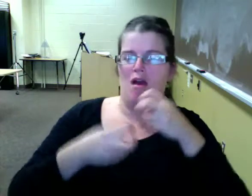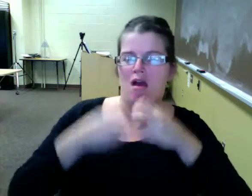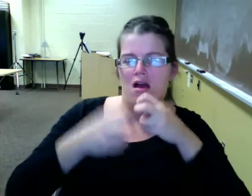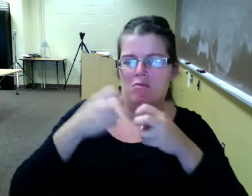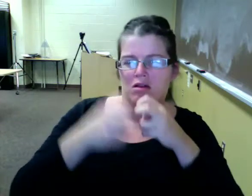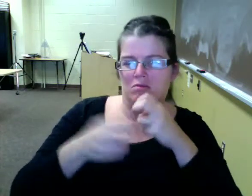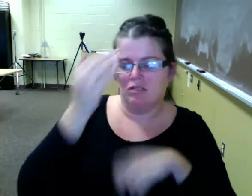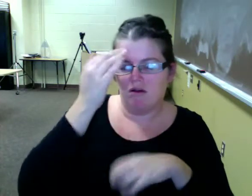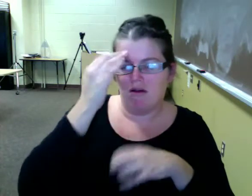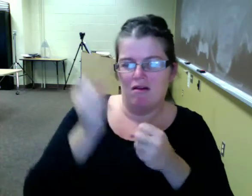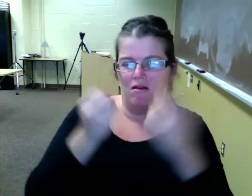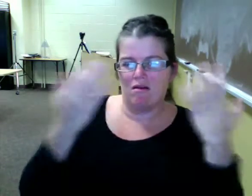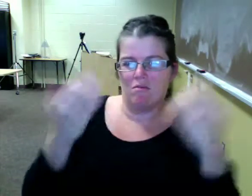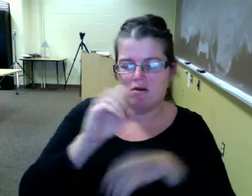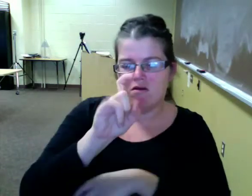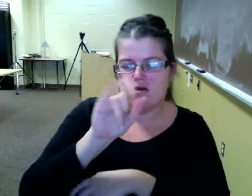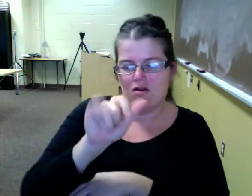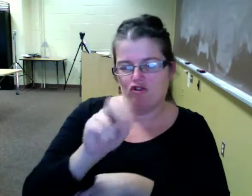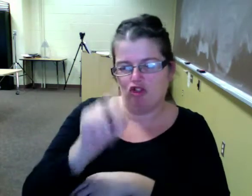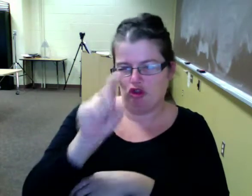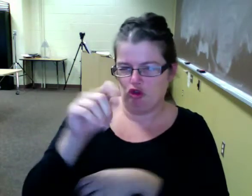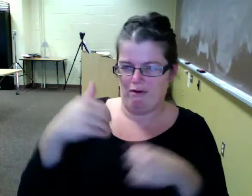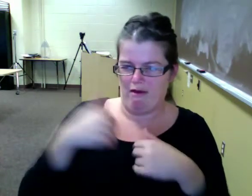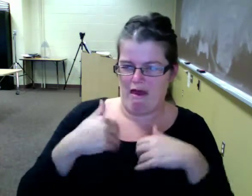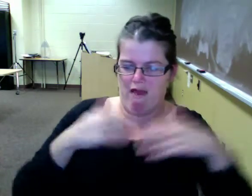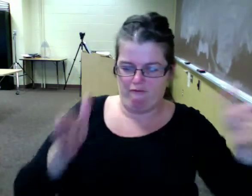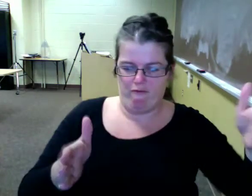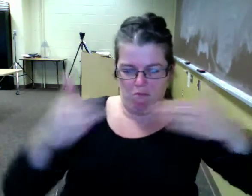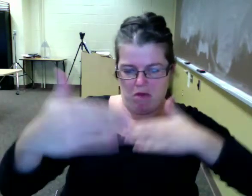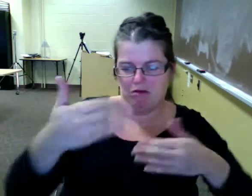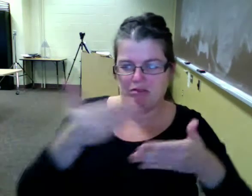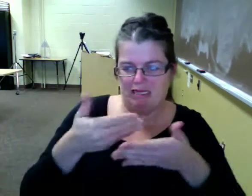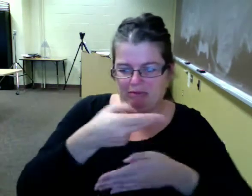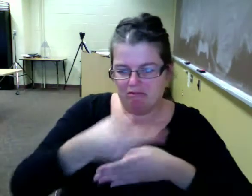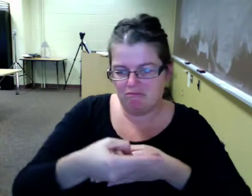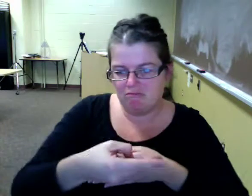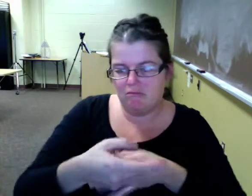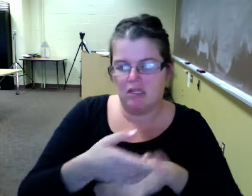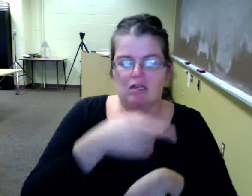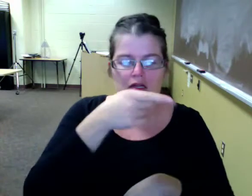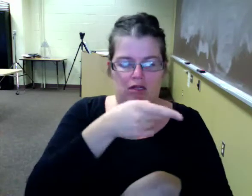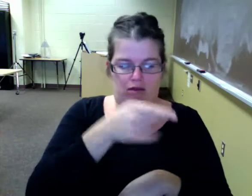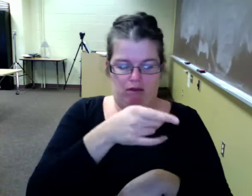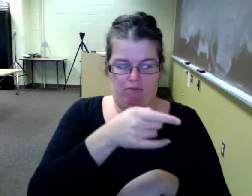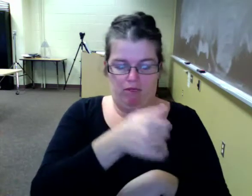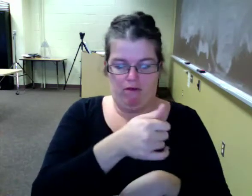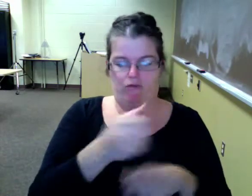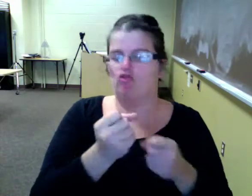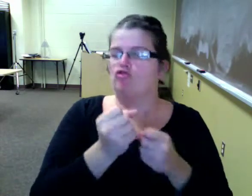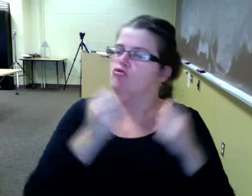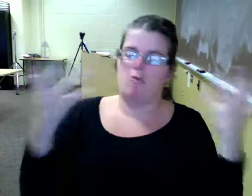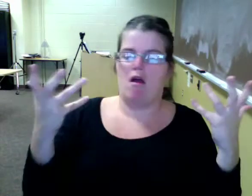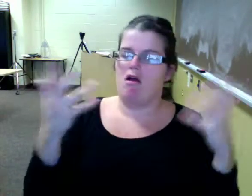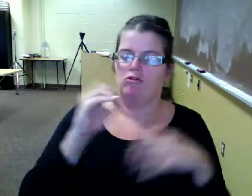oxygen to have in the incubator. And Danny had too much oxygen, and he developed a problem called